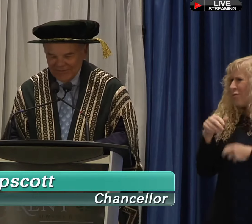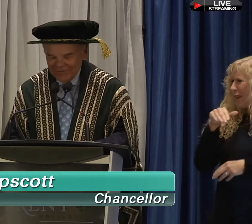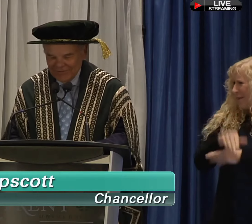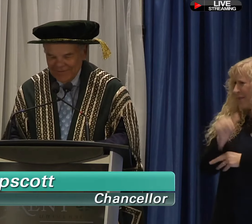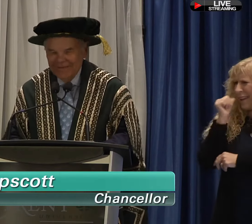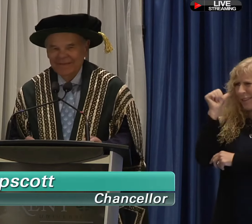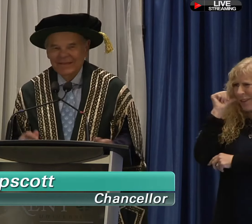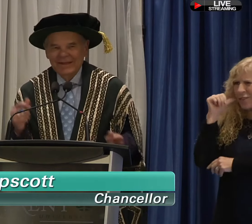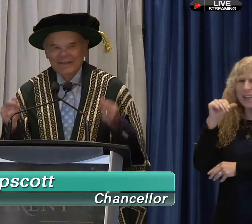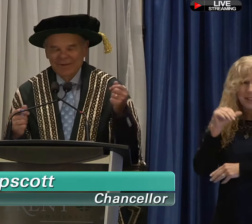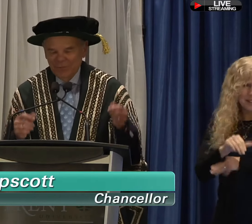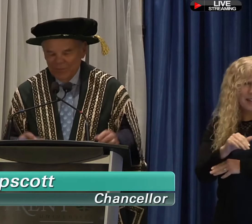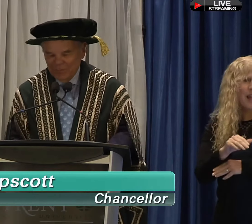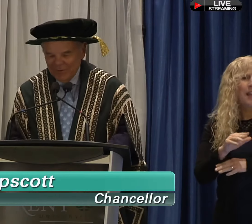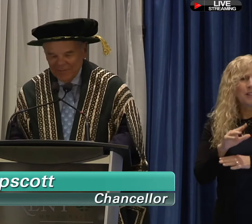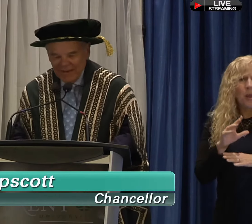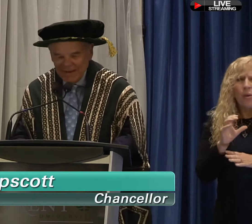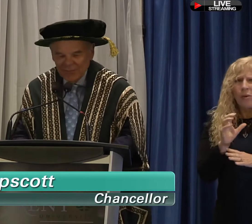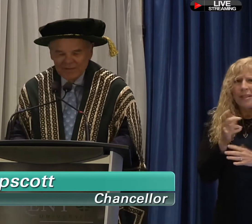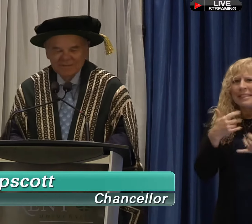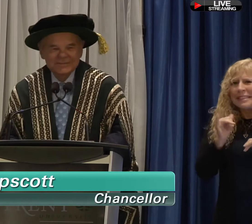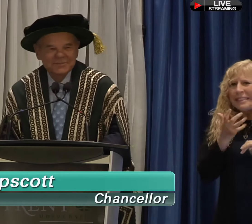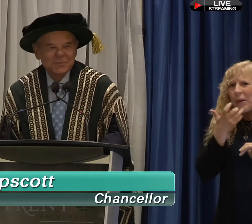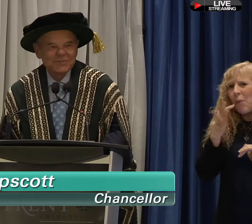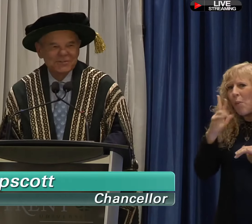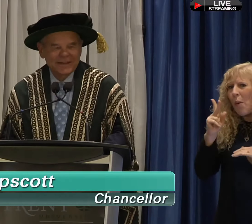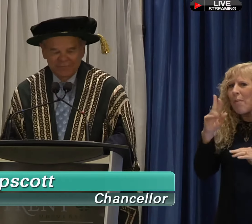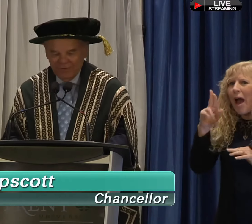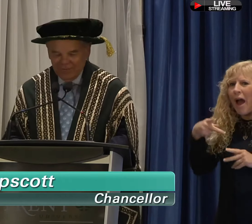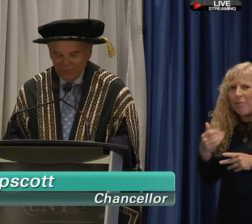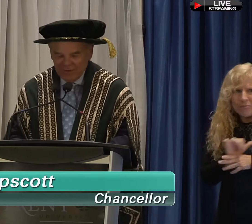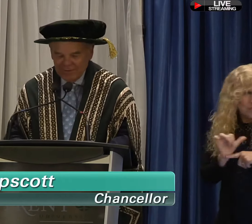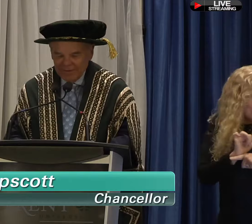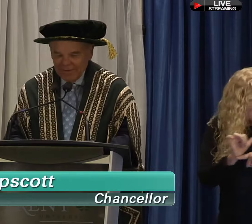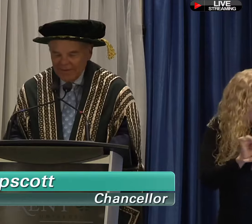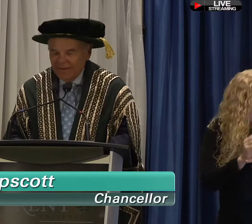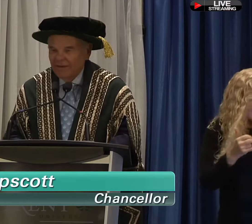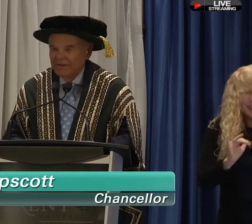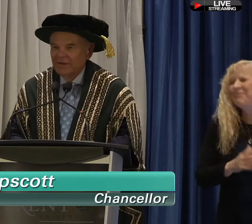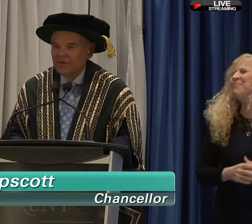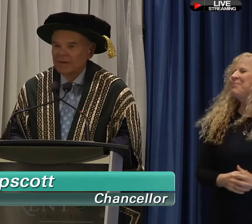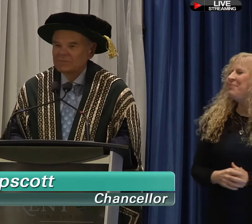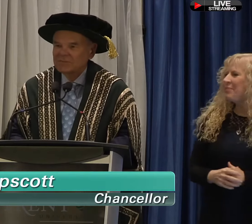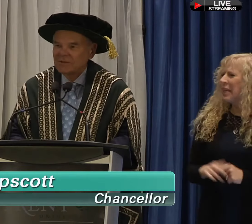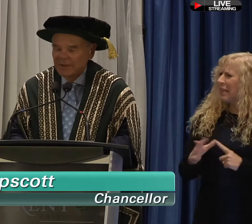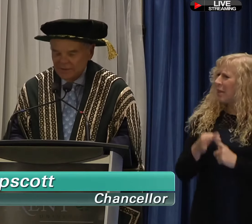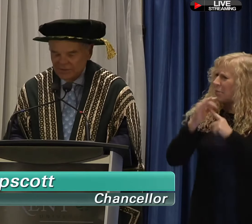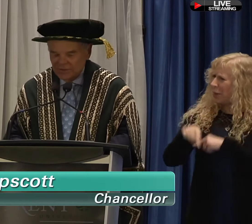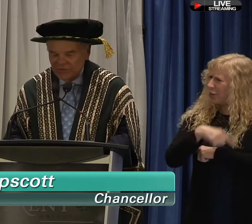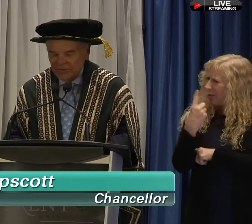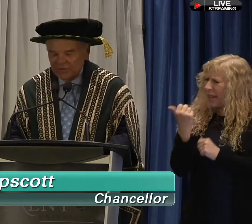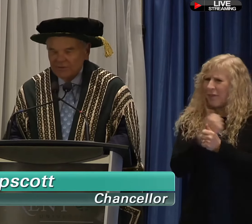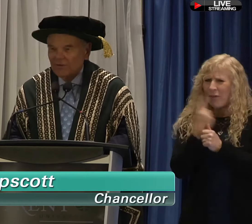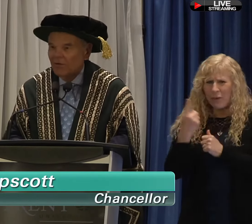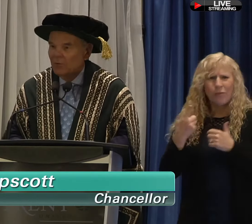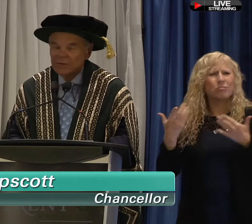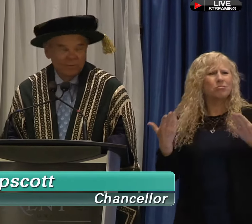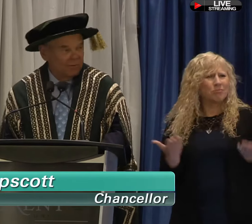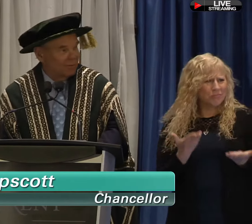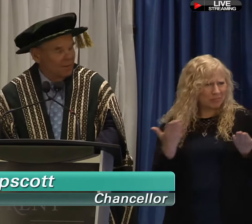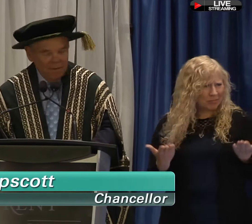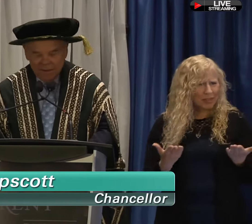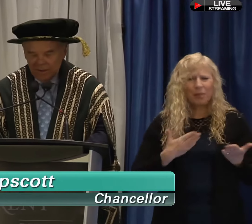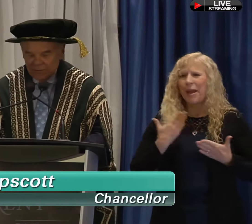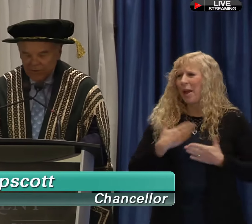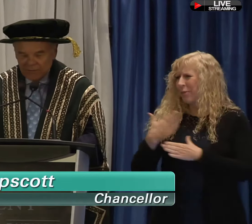so they're just kind of getting warmed up. Anyway, this is a special day for everyone here, and I'm just delighted to share it all with